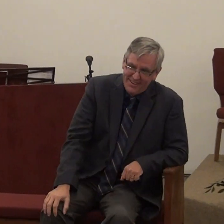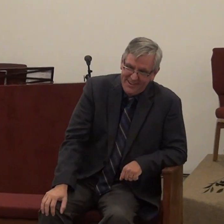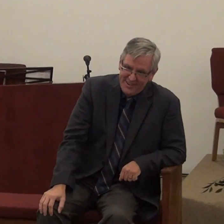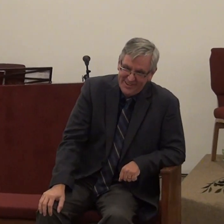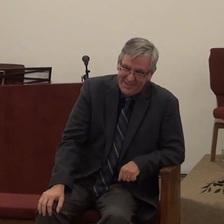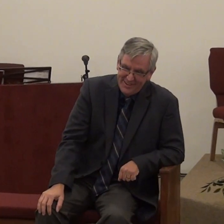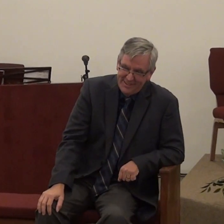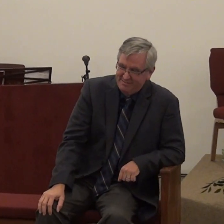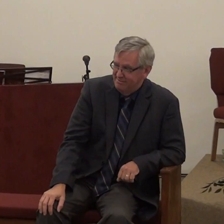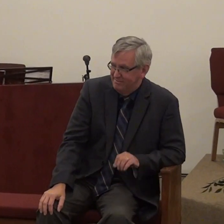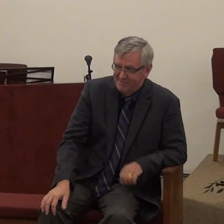Put on the TV.